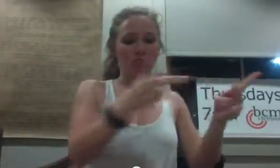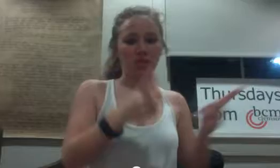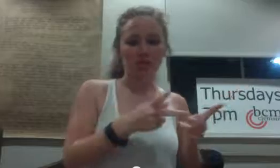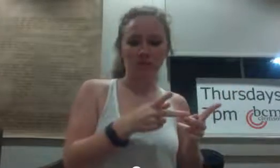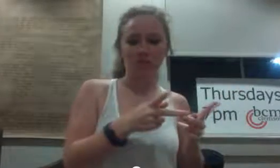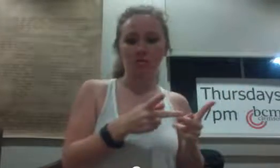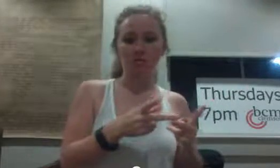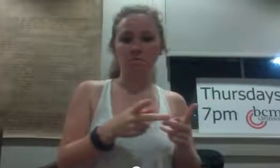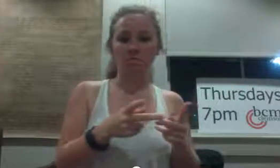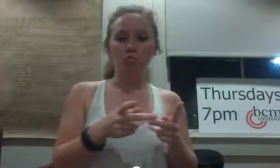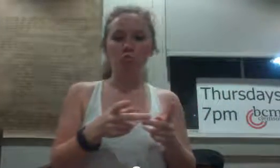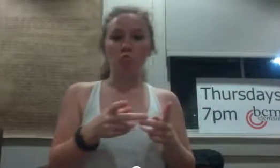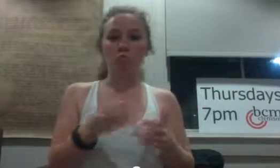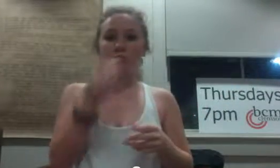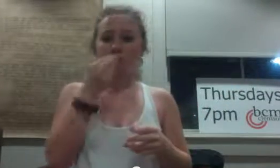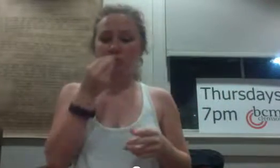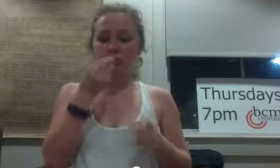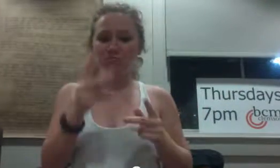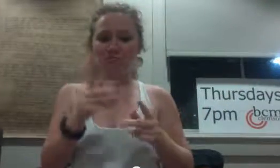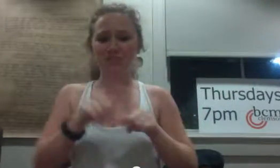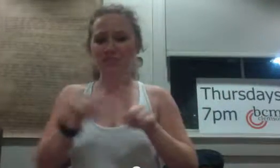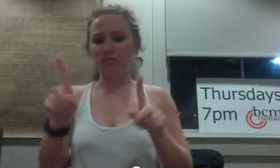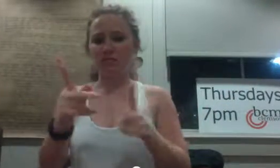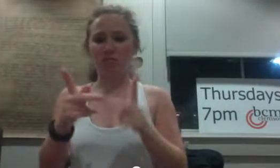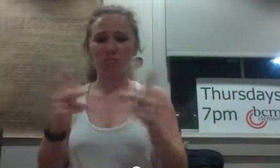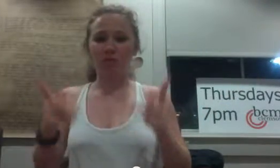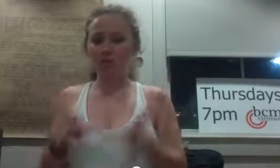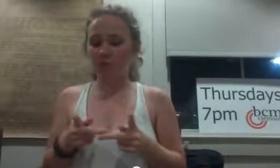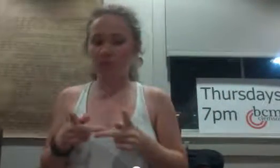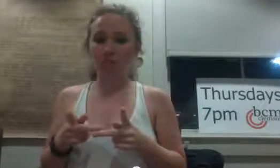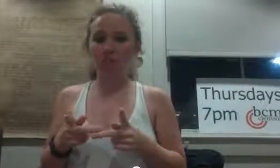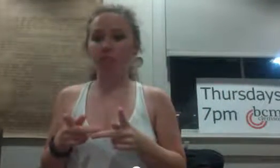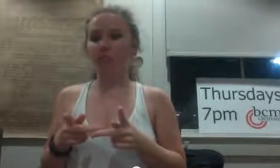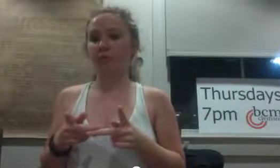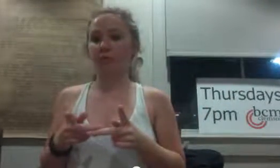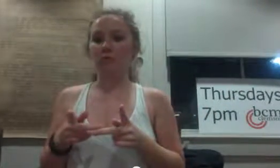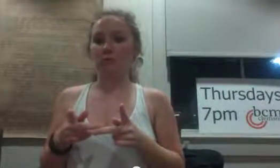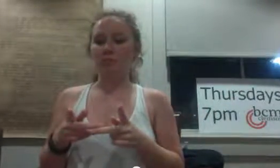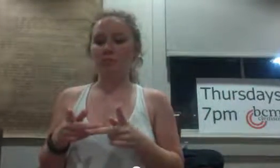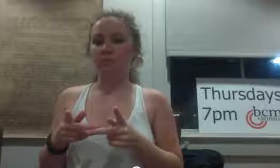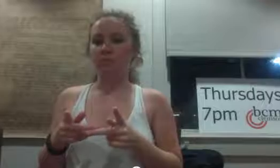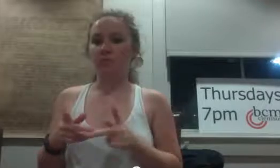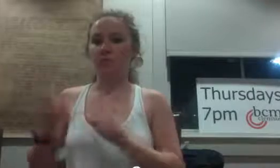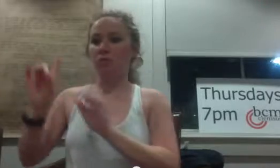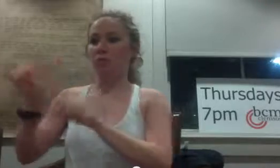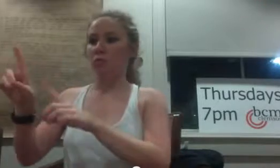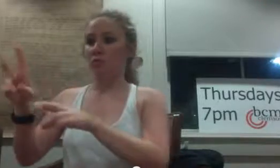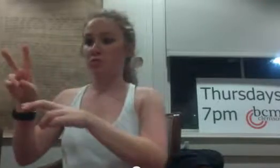Long ago, both blacks and whites were separated in different places.